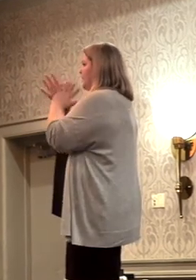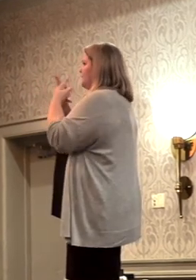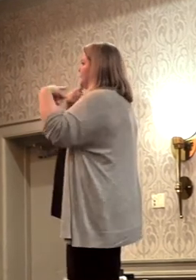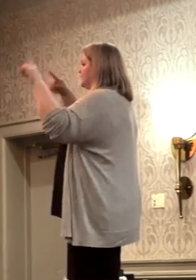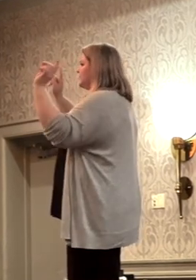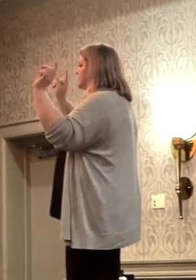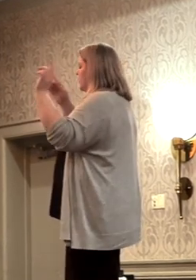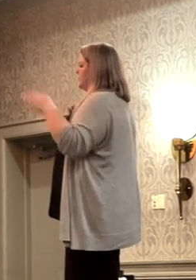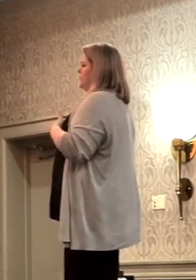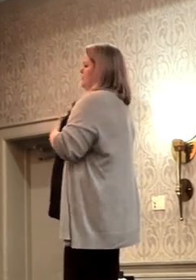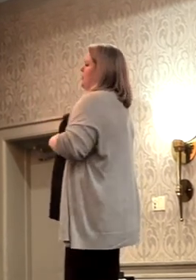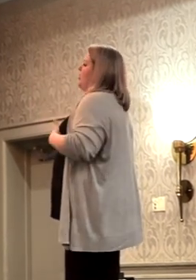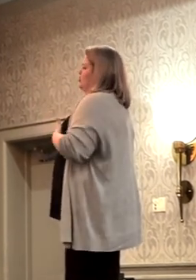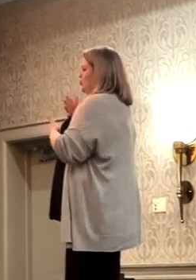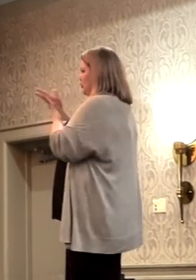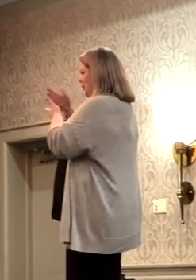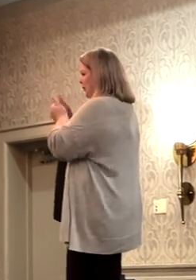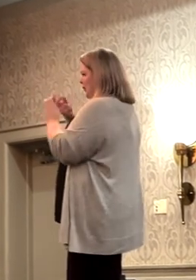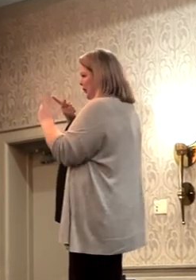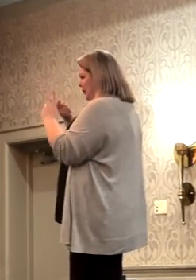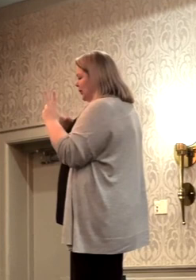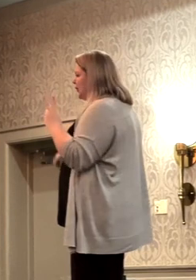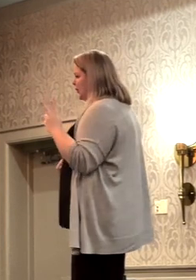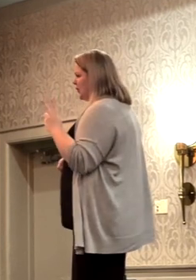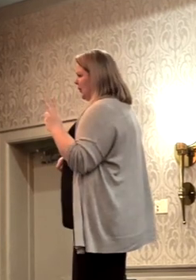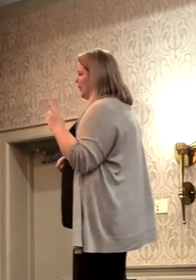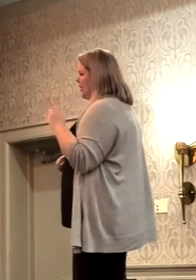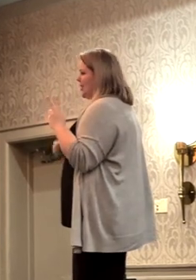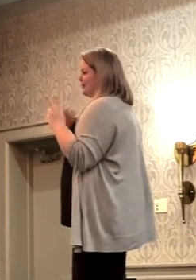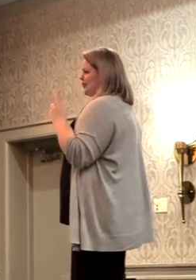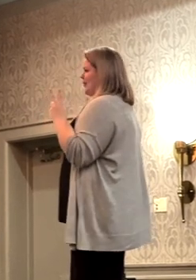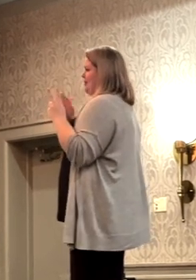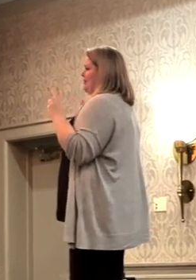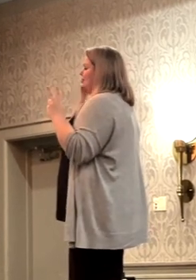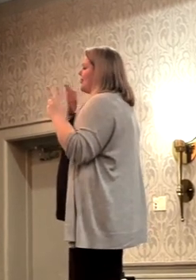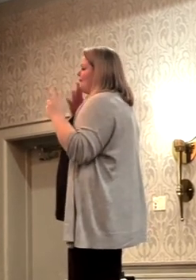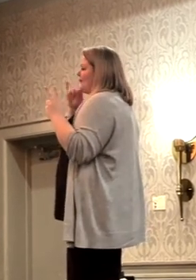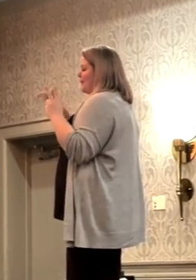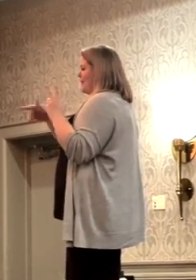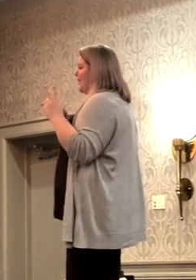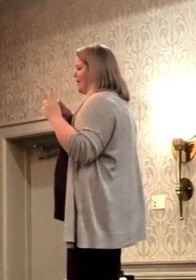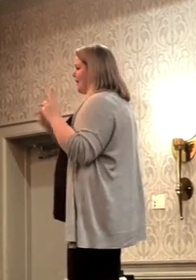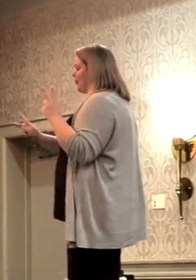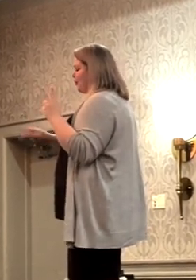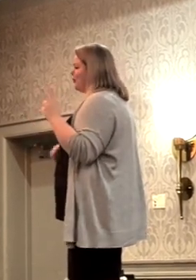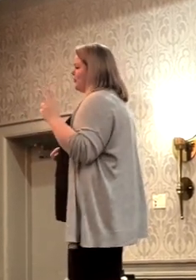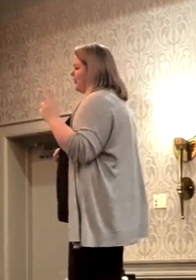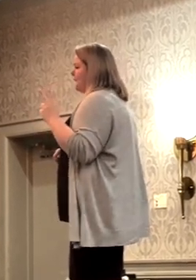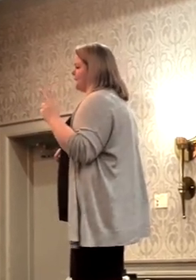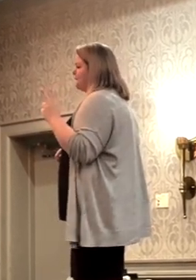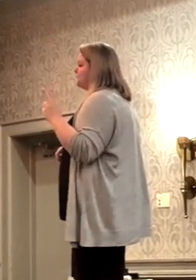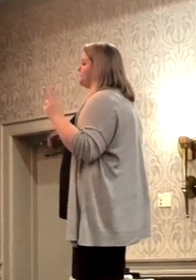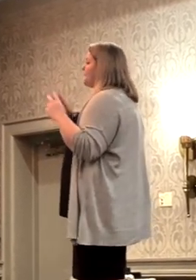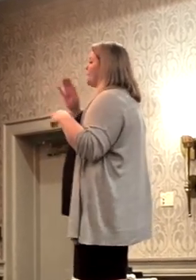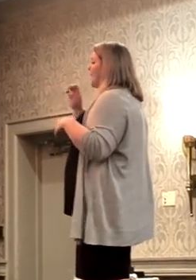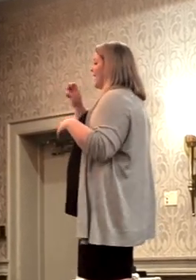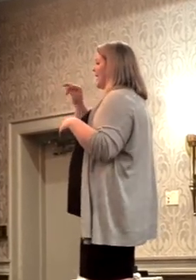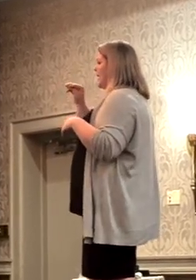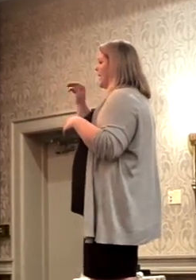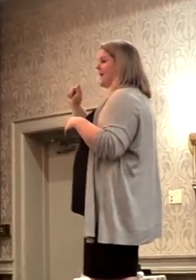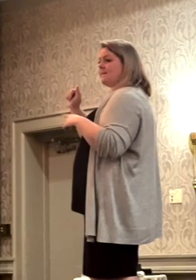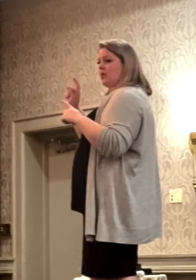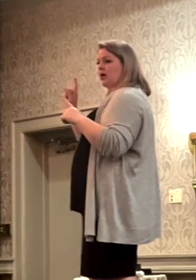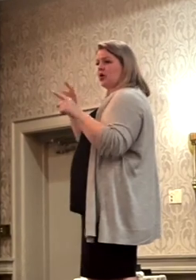a pleasure to do so. I'm so glad to have had that opportunity. To Emma, where did Emma